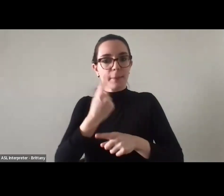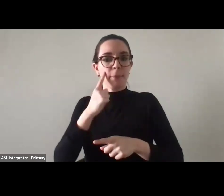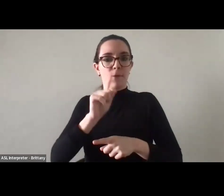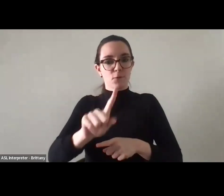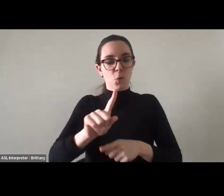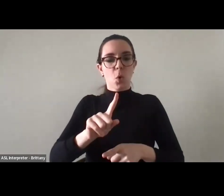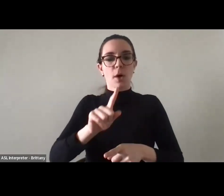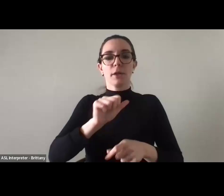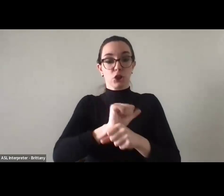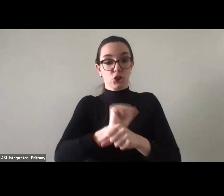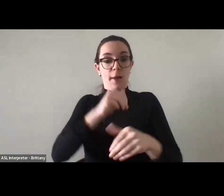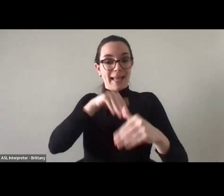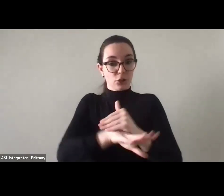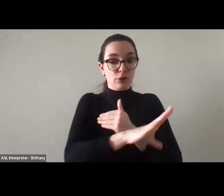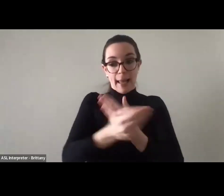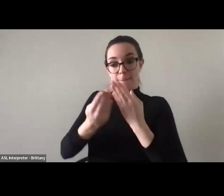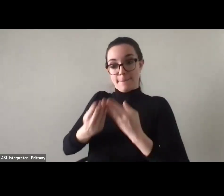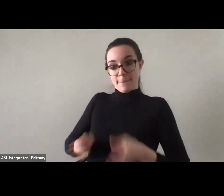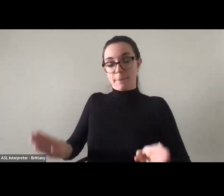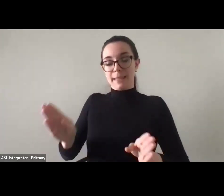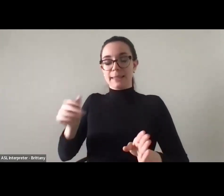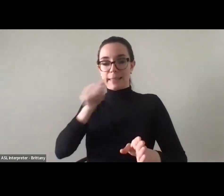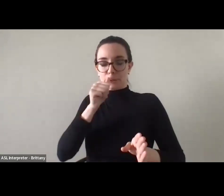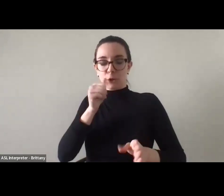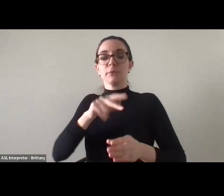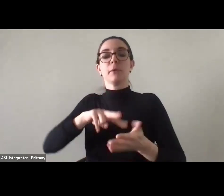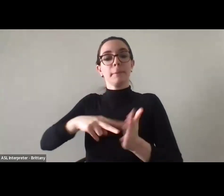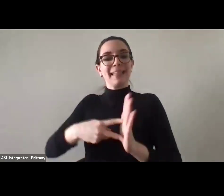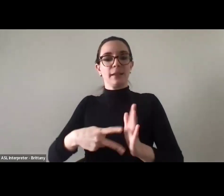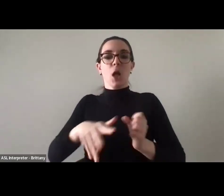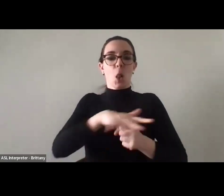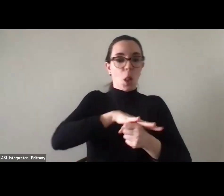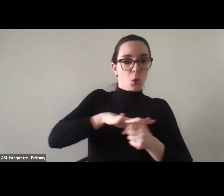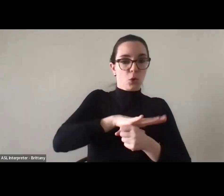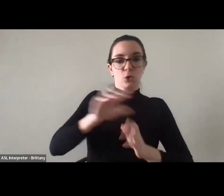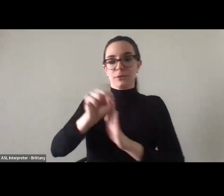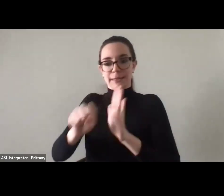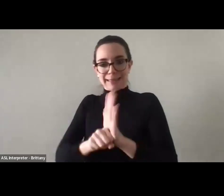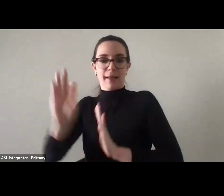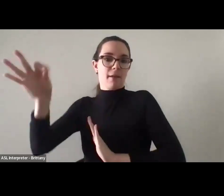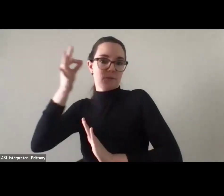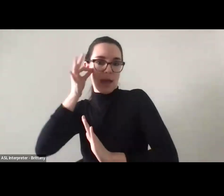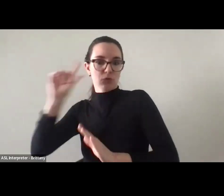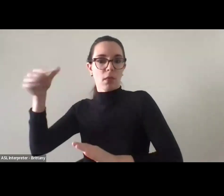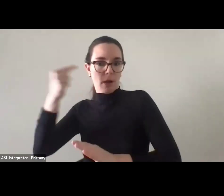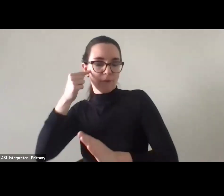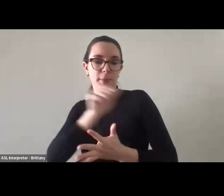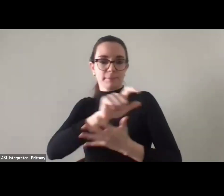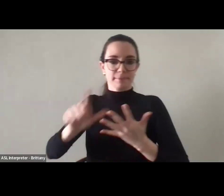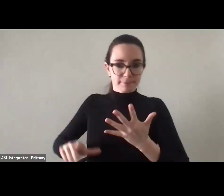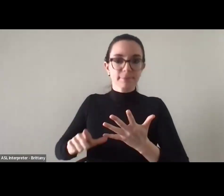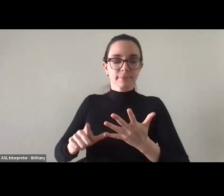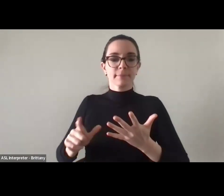public sector. By public sector, I mean both local and state government and the federal government, since apprenticeships in the public sector greatly